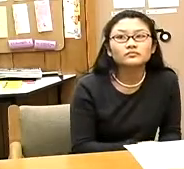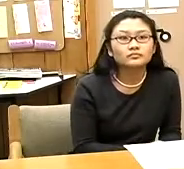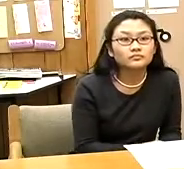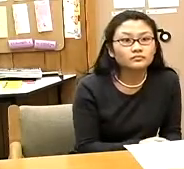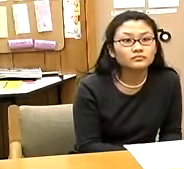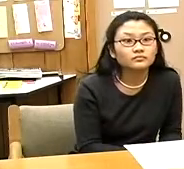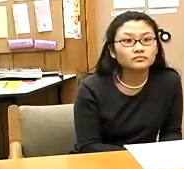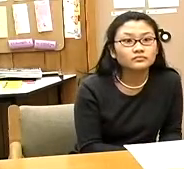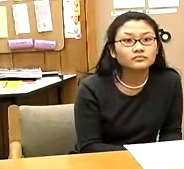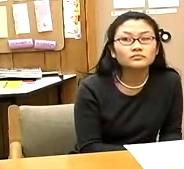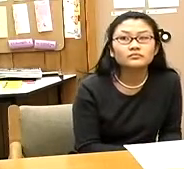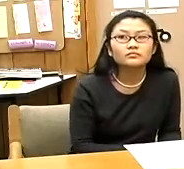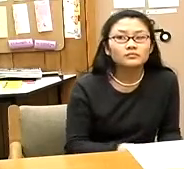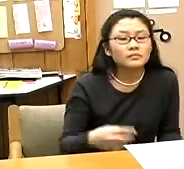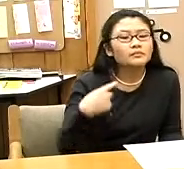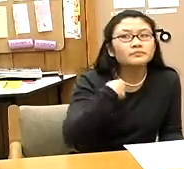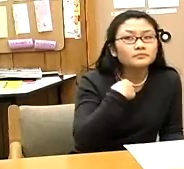Do you have a question?